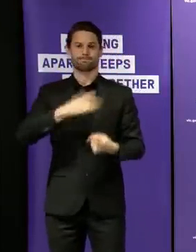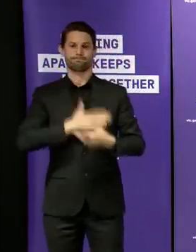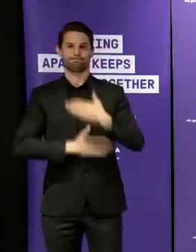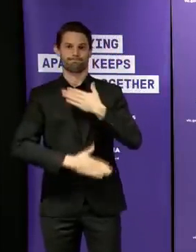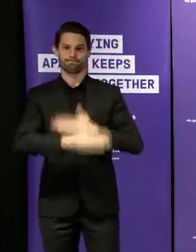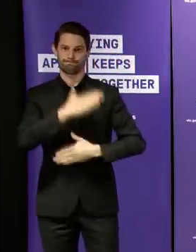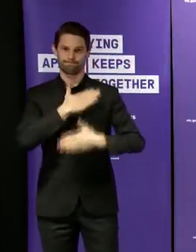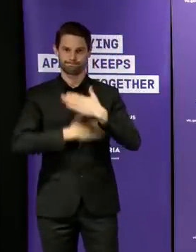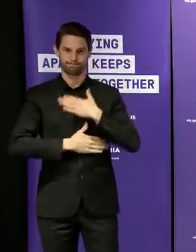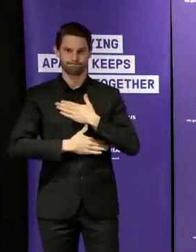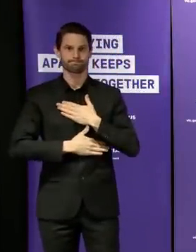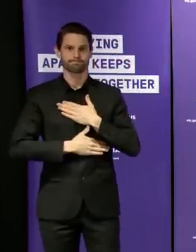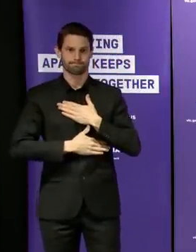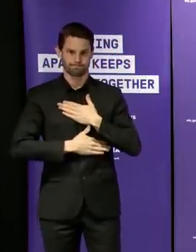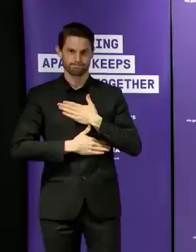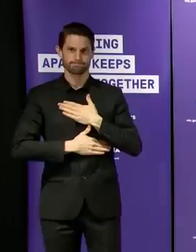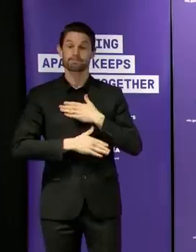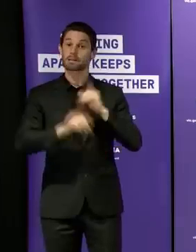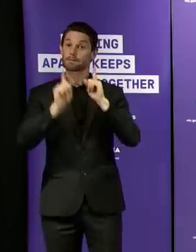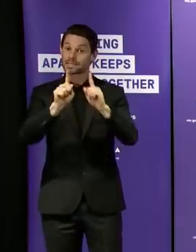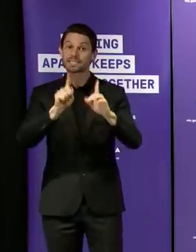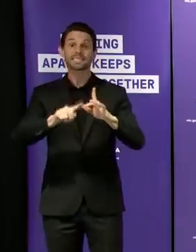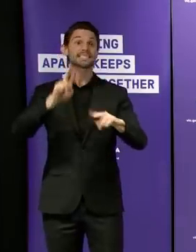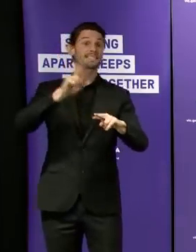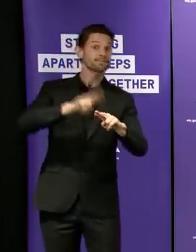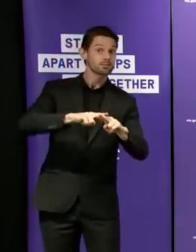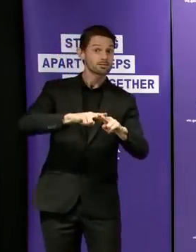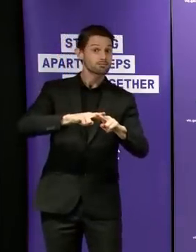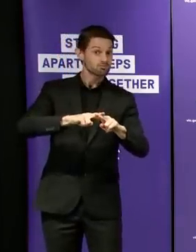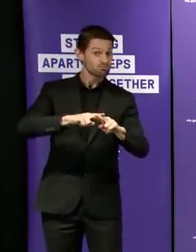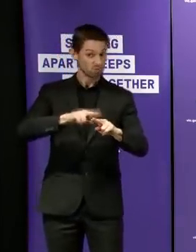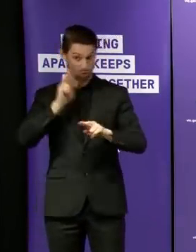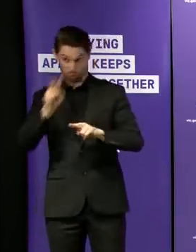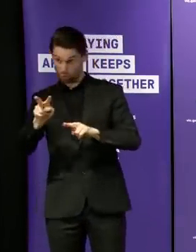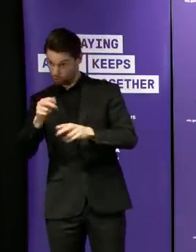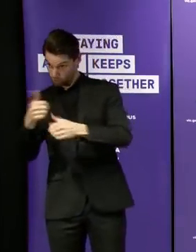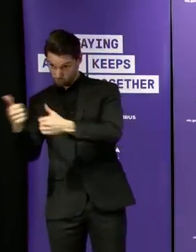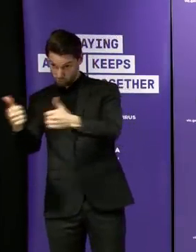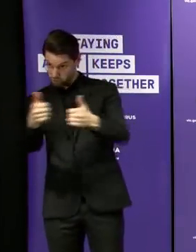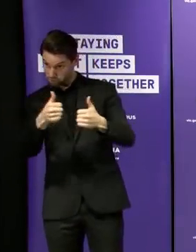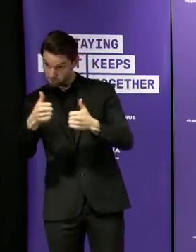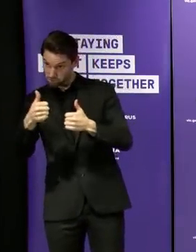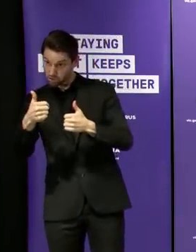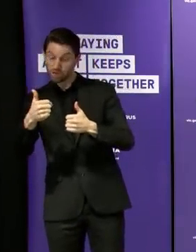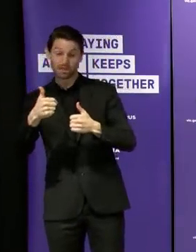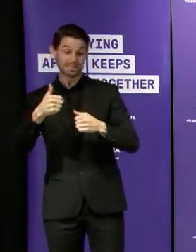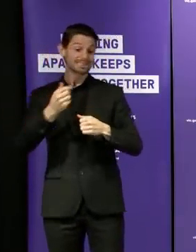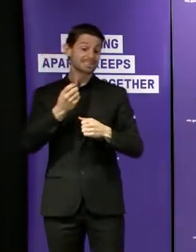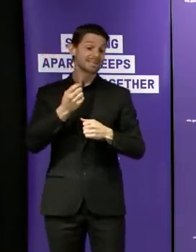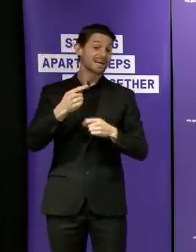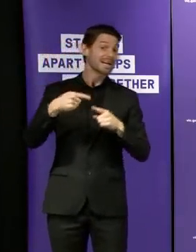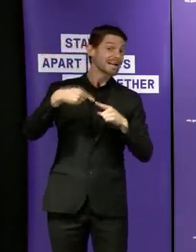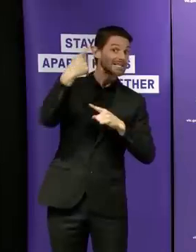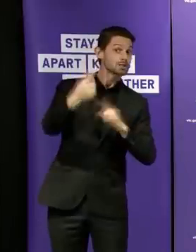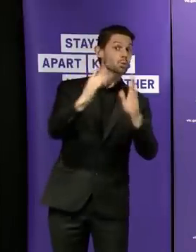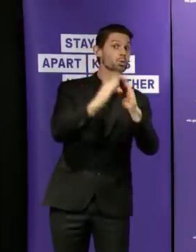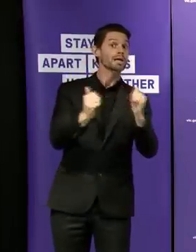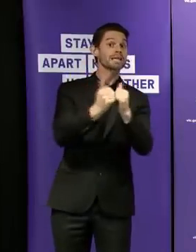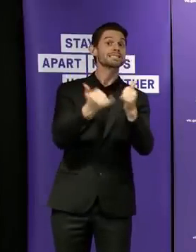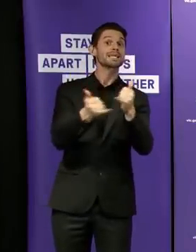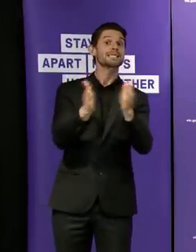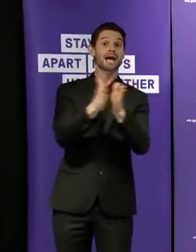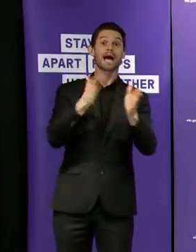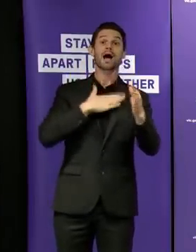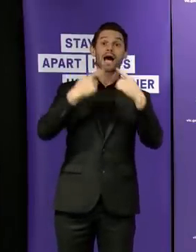with immediate effect Sunday night. There would be a couple of days to make sure that venues, for instance, were COVID safe and COVID ready.